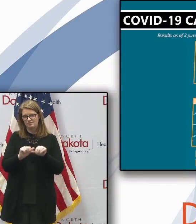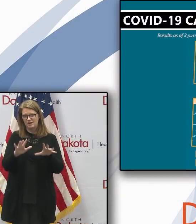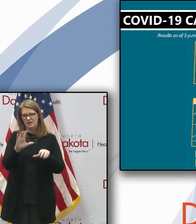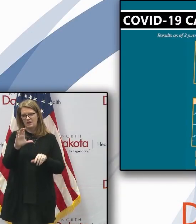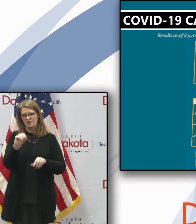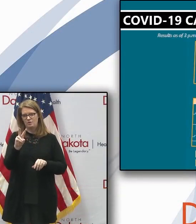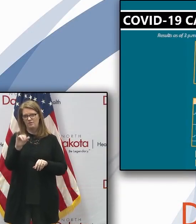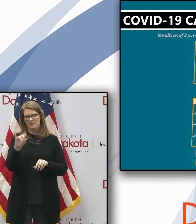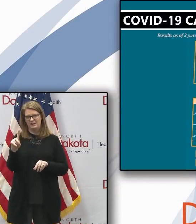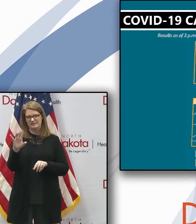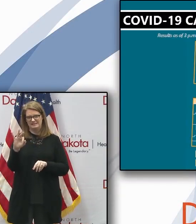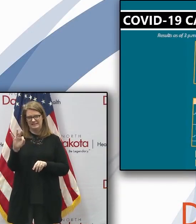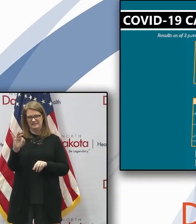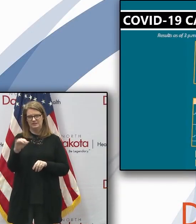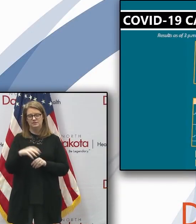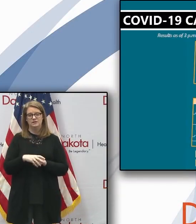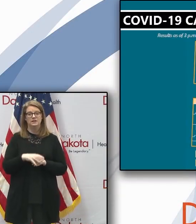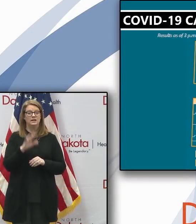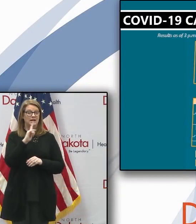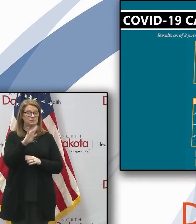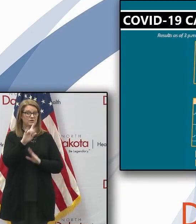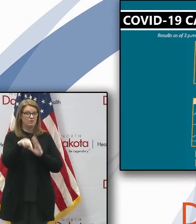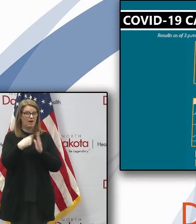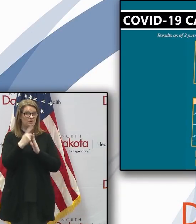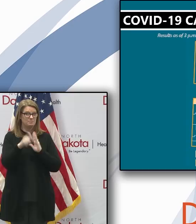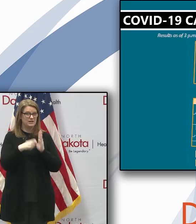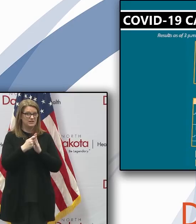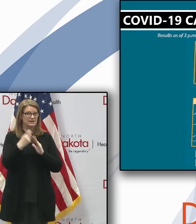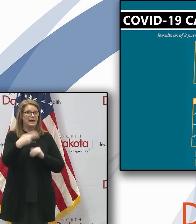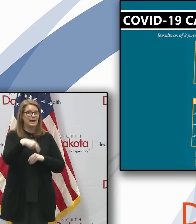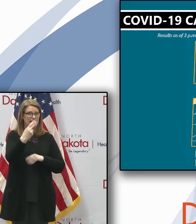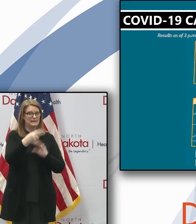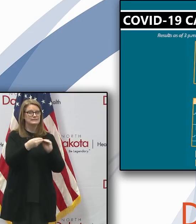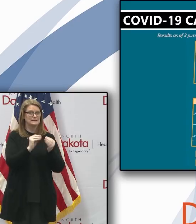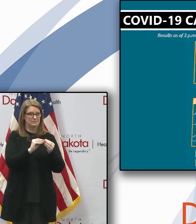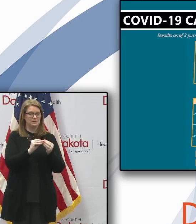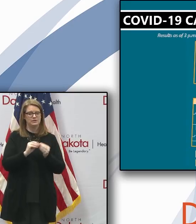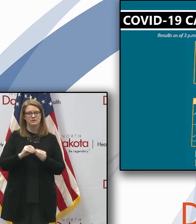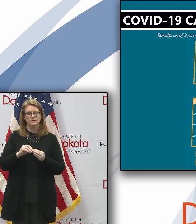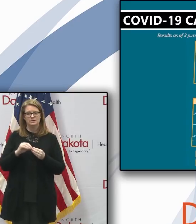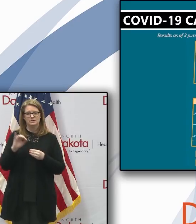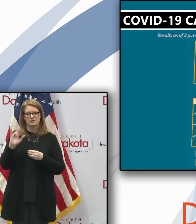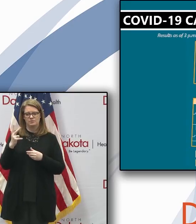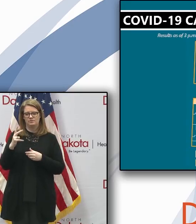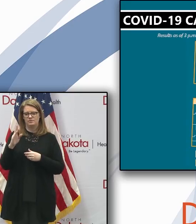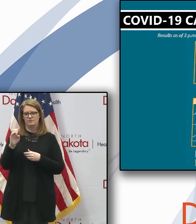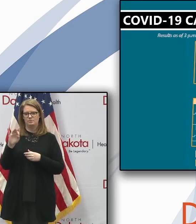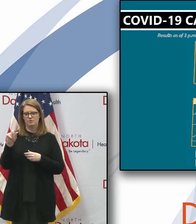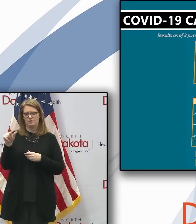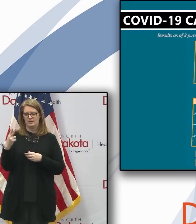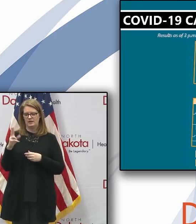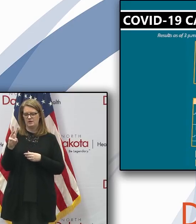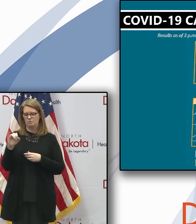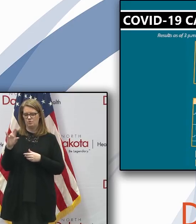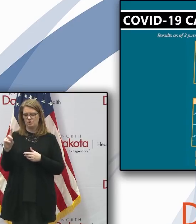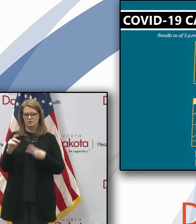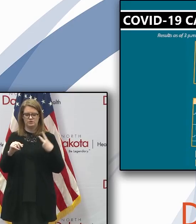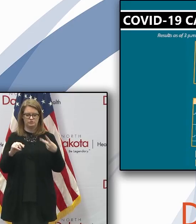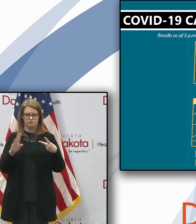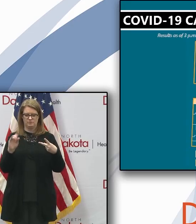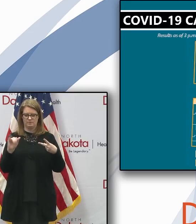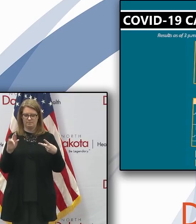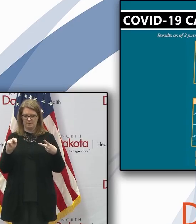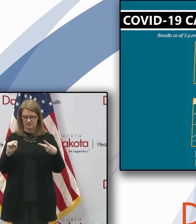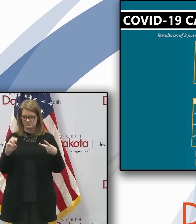is our highest number in a 24-hour period. 7 of those are from Cass County, 3 each from Burley and Ward, 2 each from